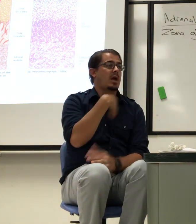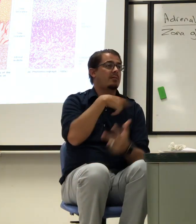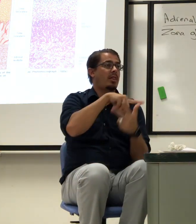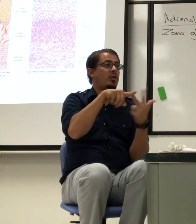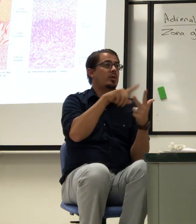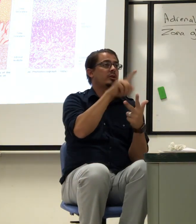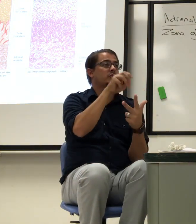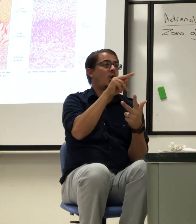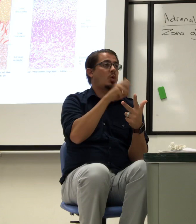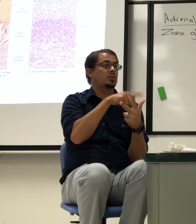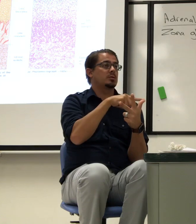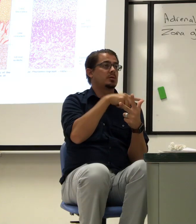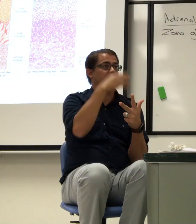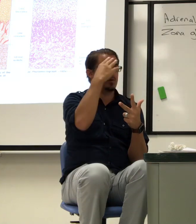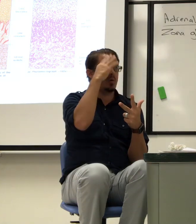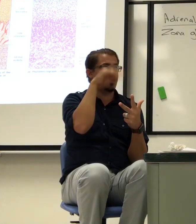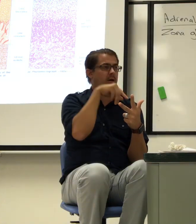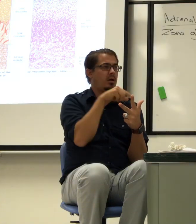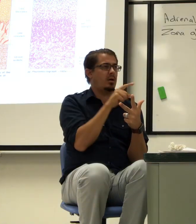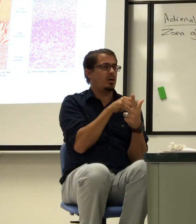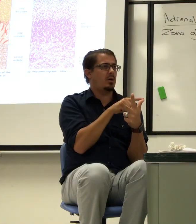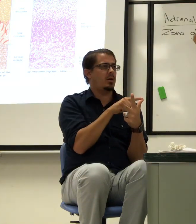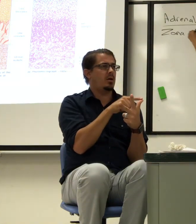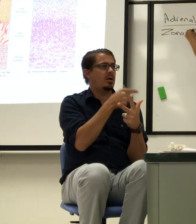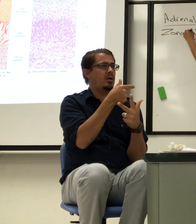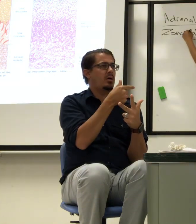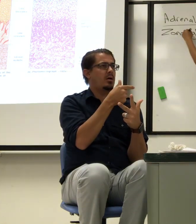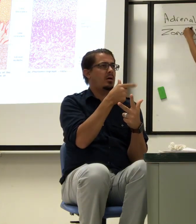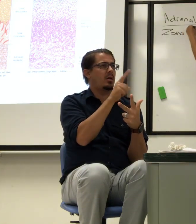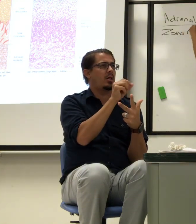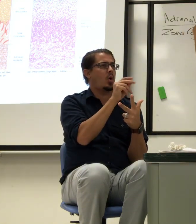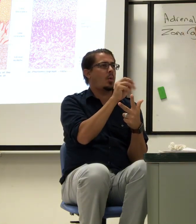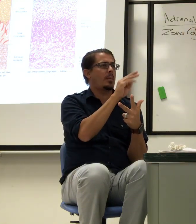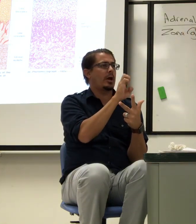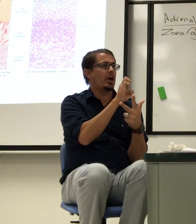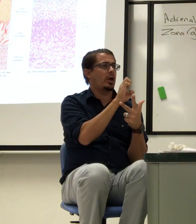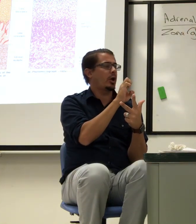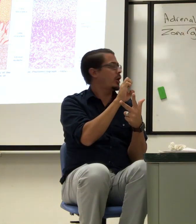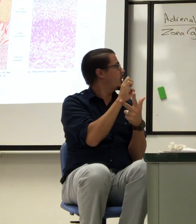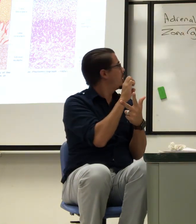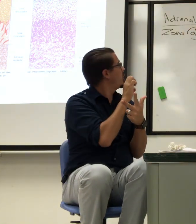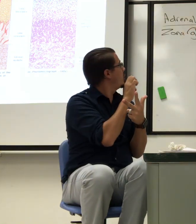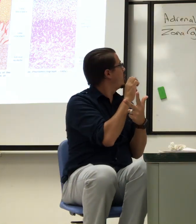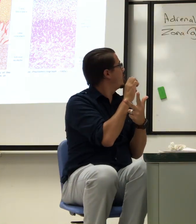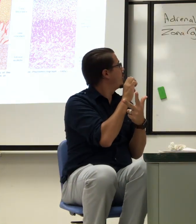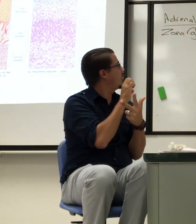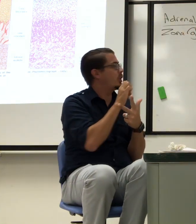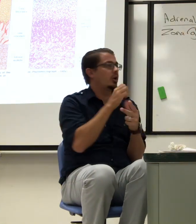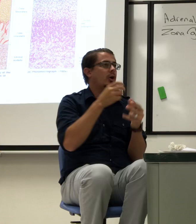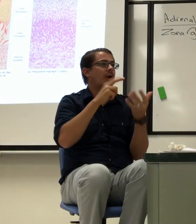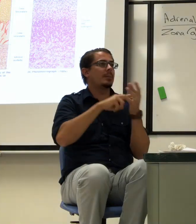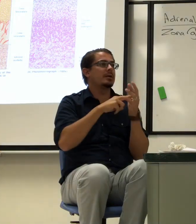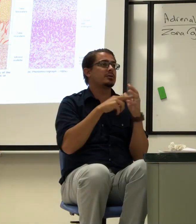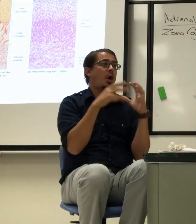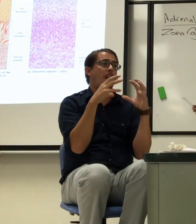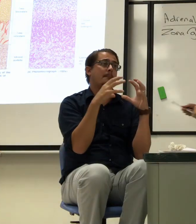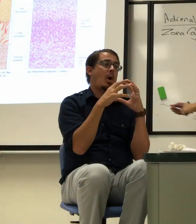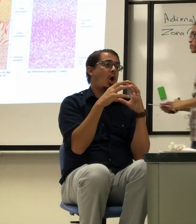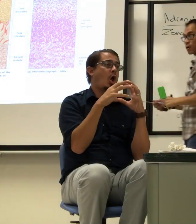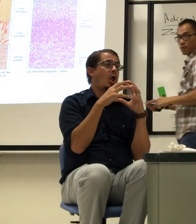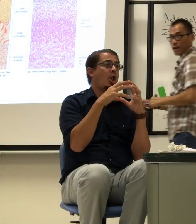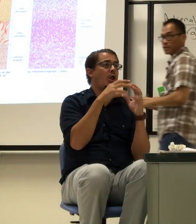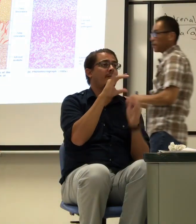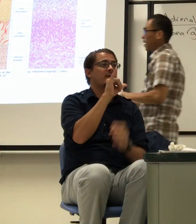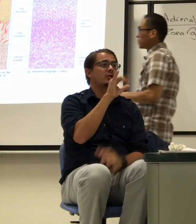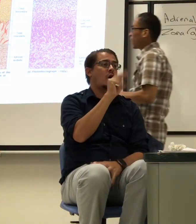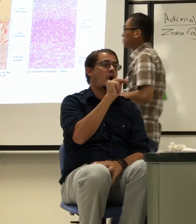glomerulosa. Look at that word root, glomer. It means ball of yarn. Knowing that, look at how the